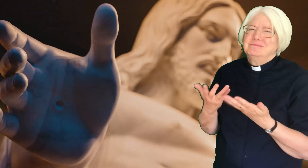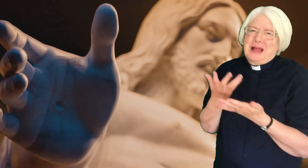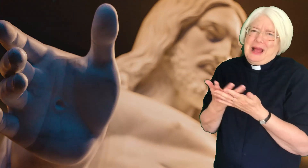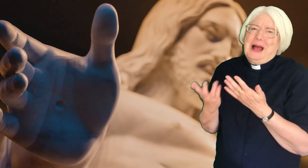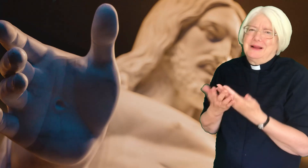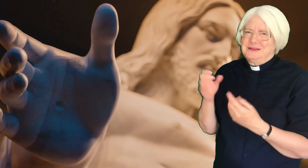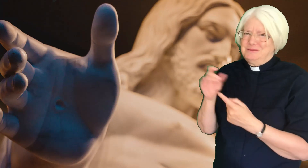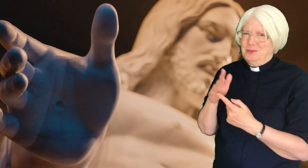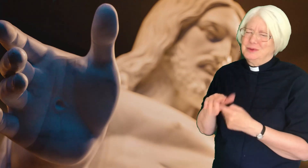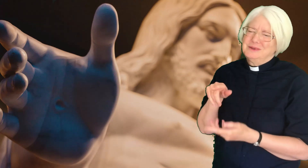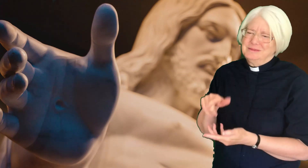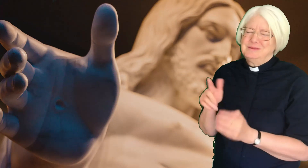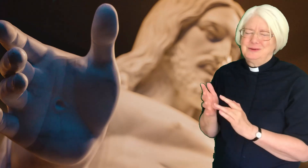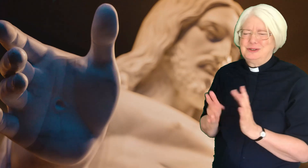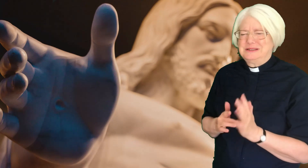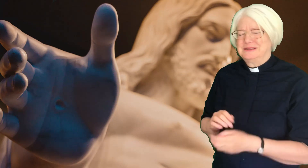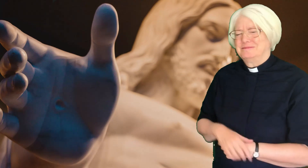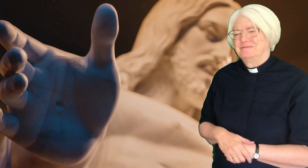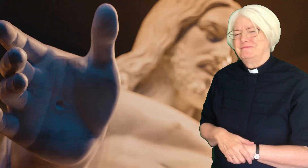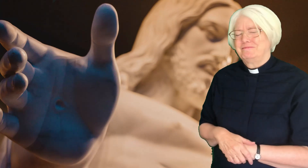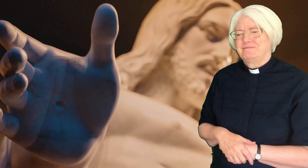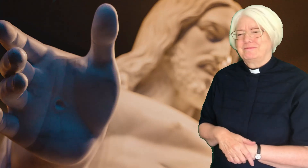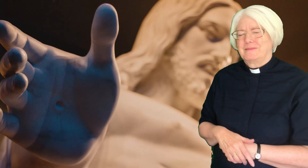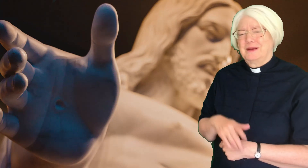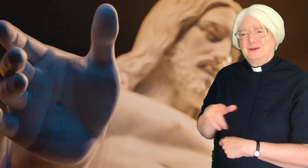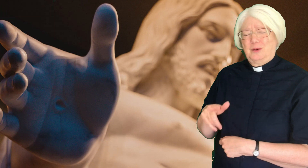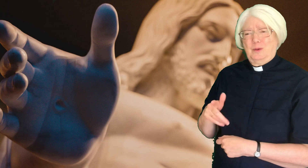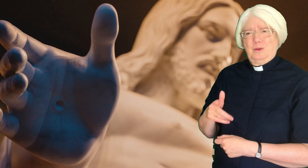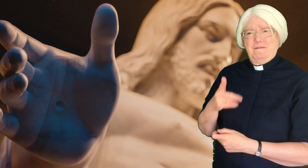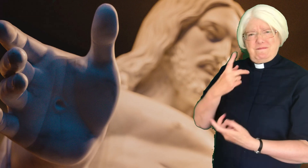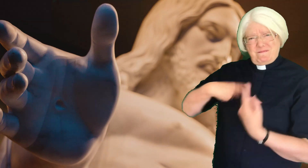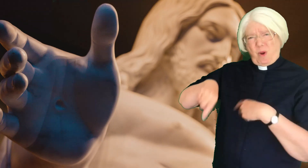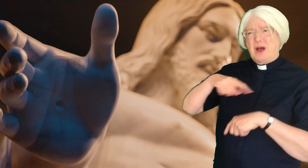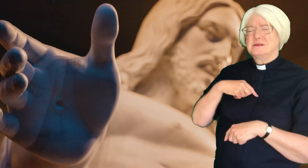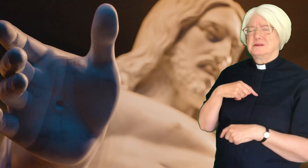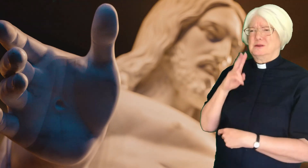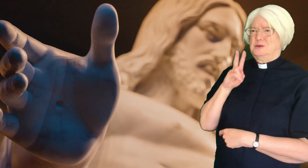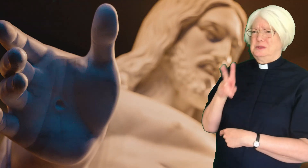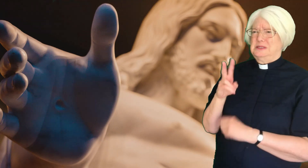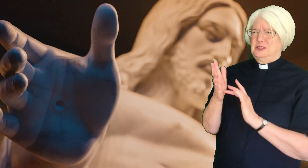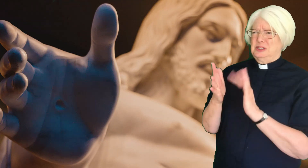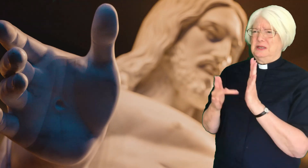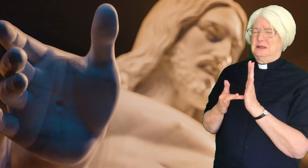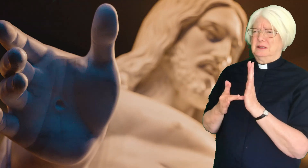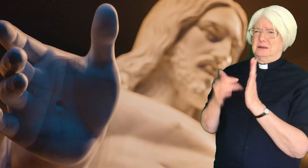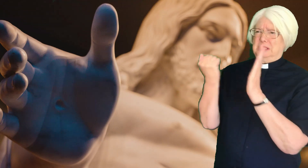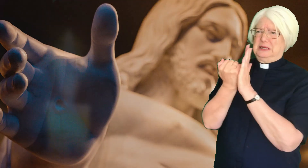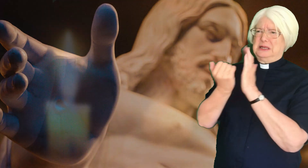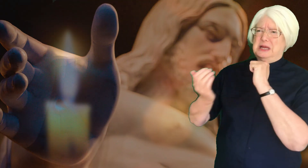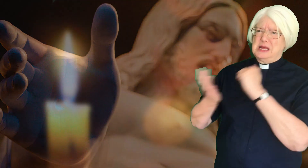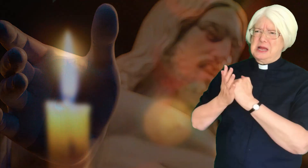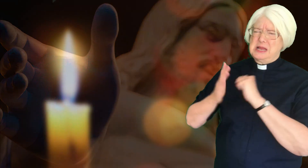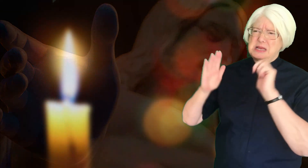it. So there are a lot of instances of Jesus' hands being used. So for